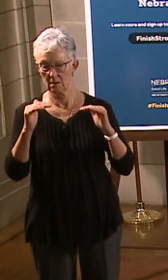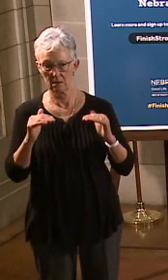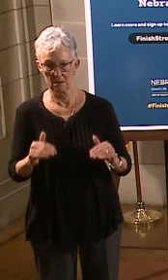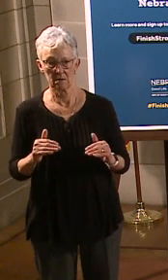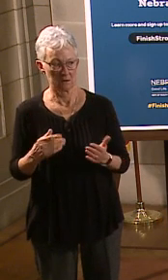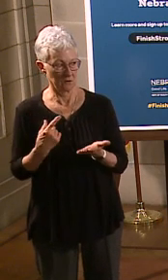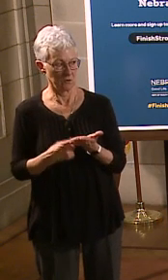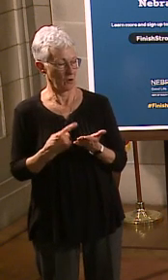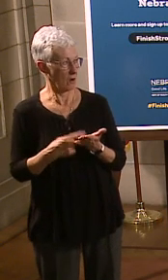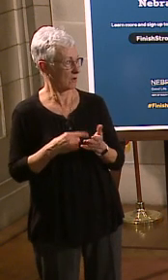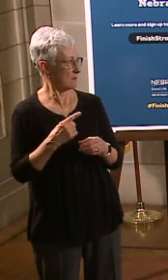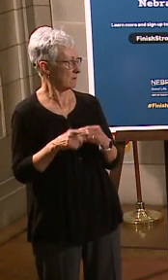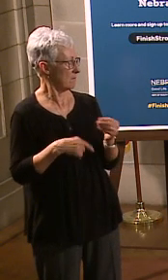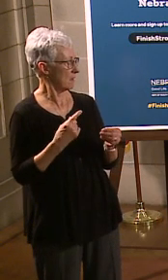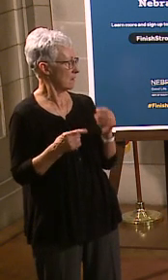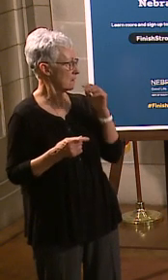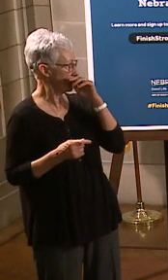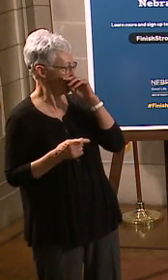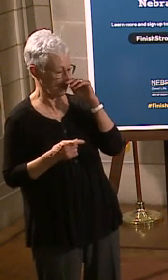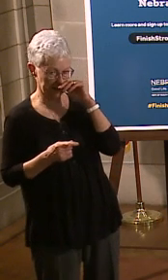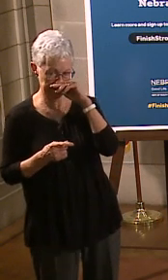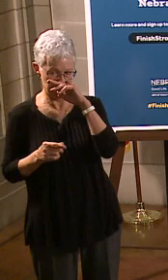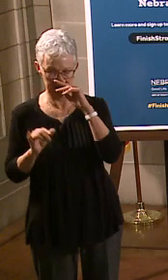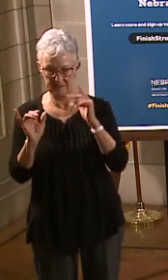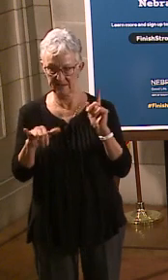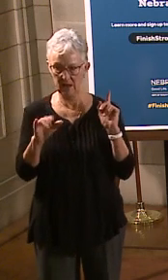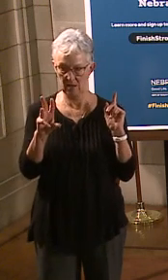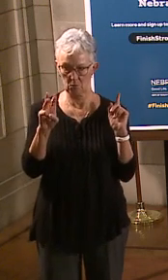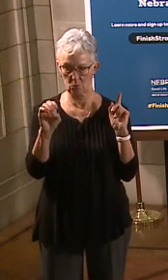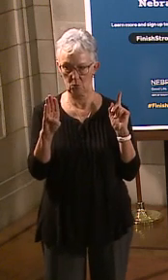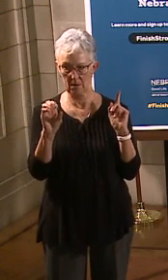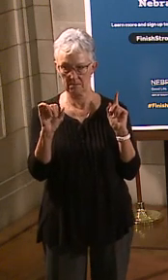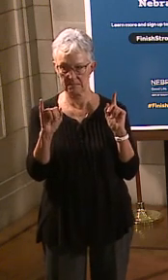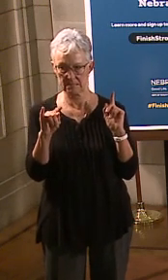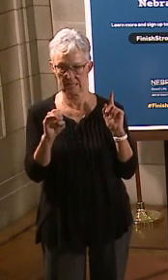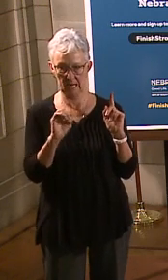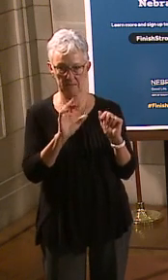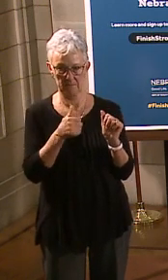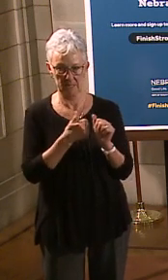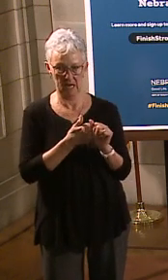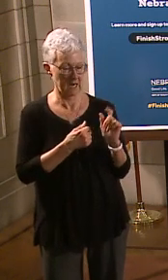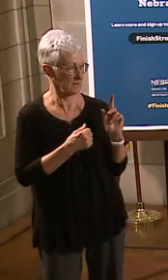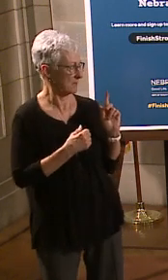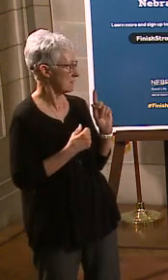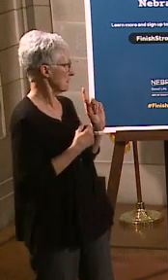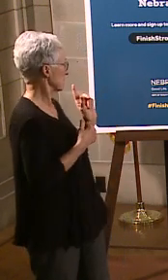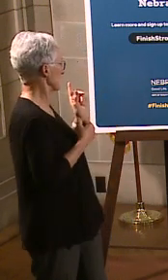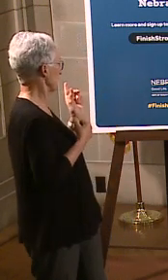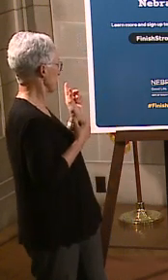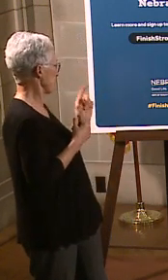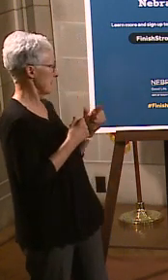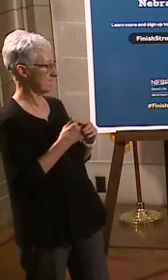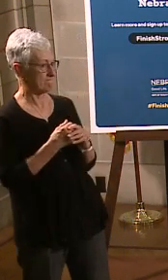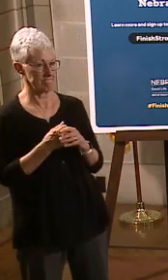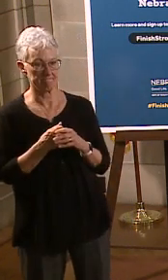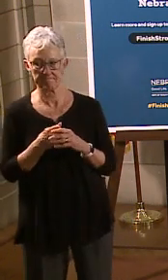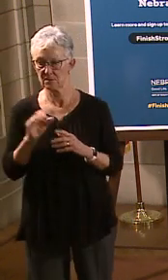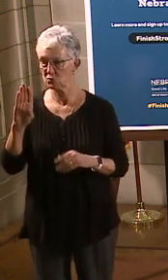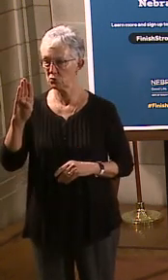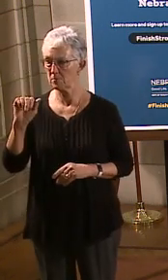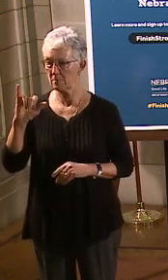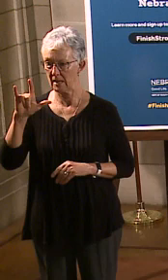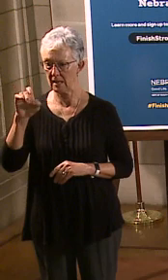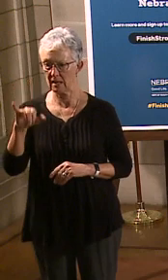it that's next to you. Right here? Right, so, so Bailey's also asking about specifics with regard to our